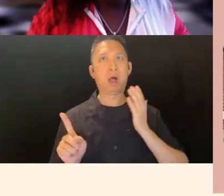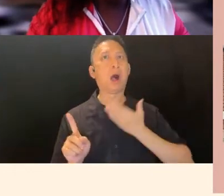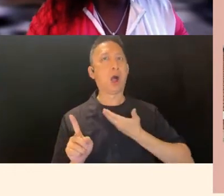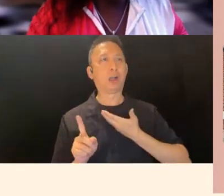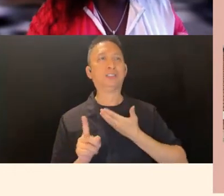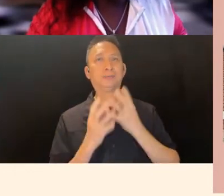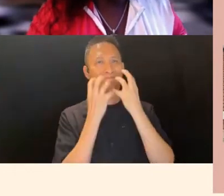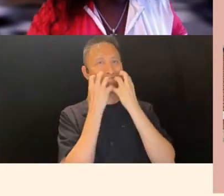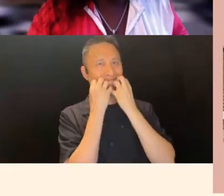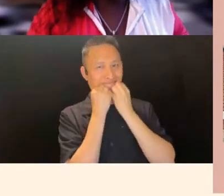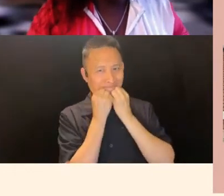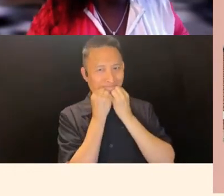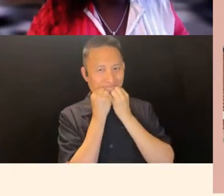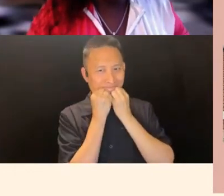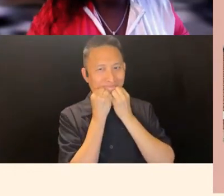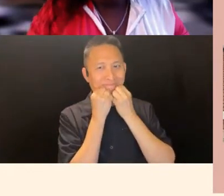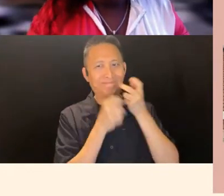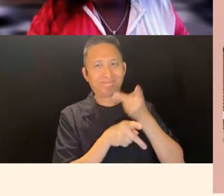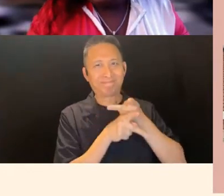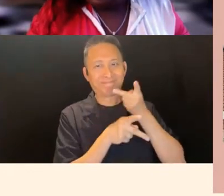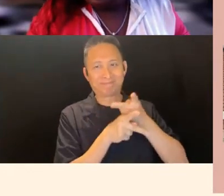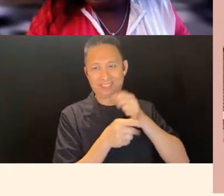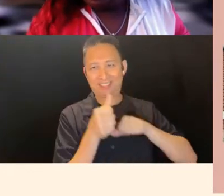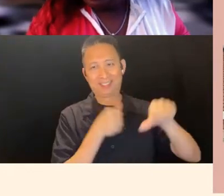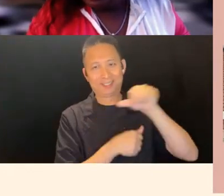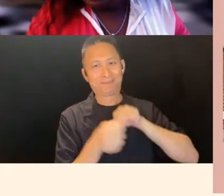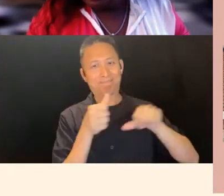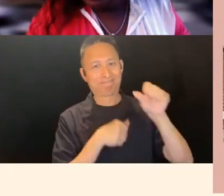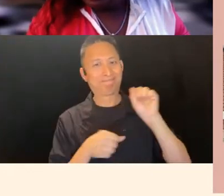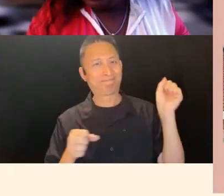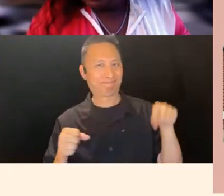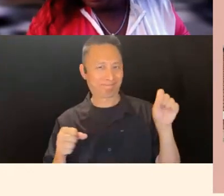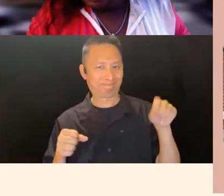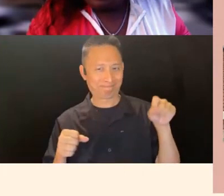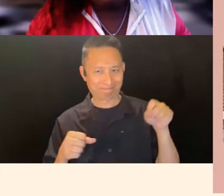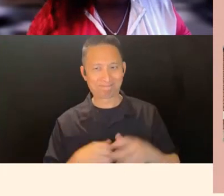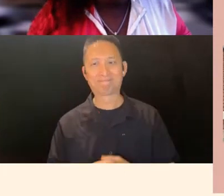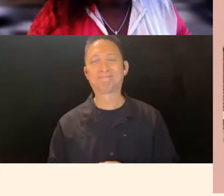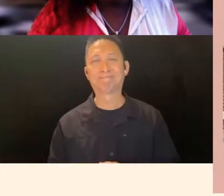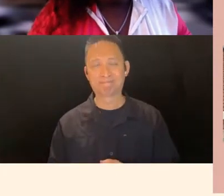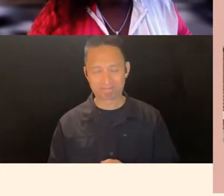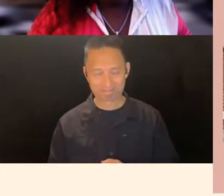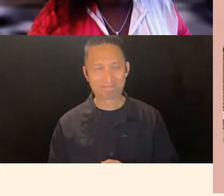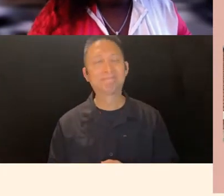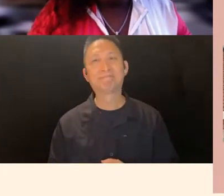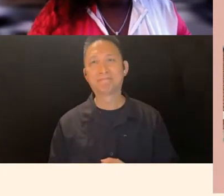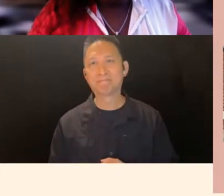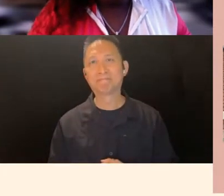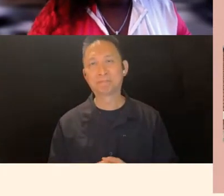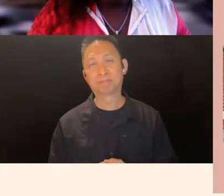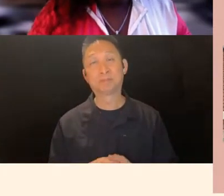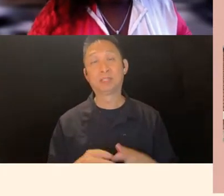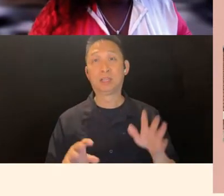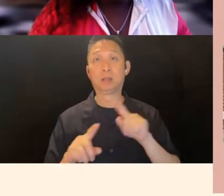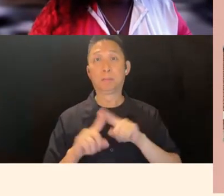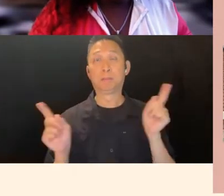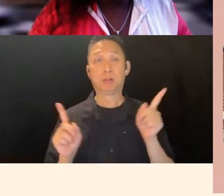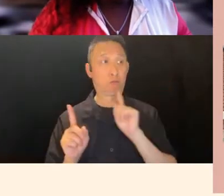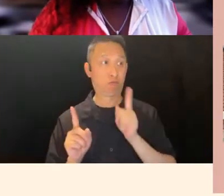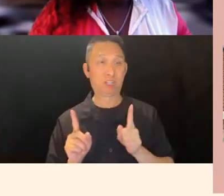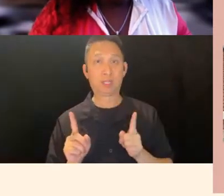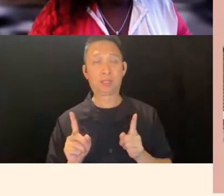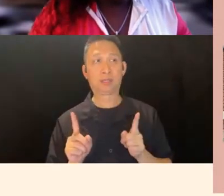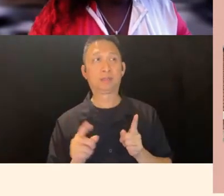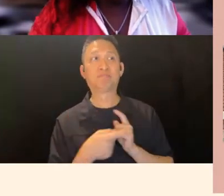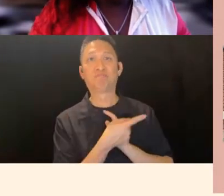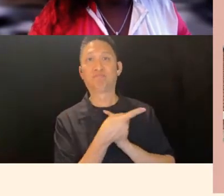family. When you step through those doors, that at the end of the day, the treatment that you're going